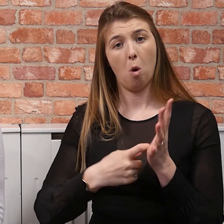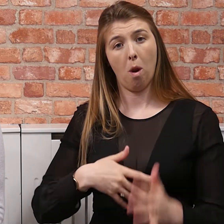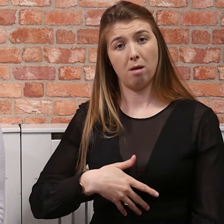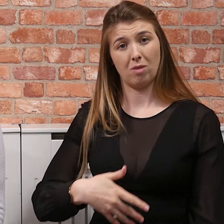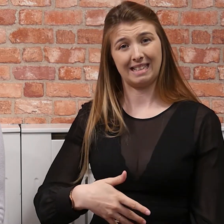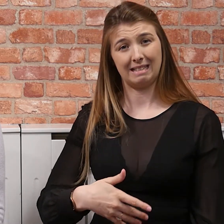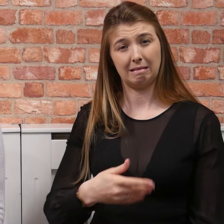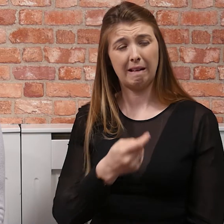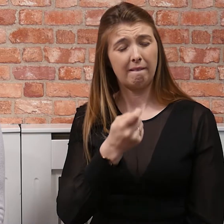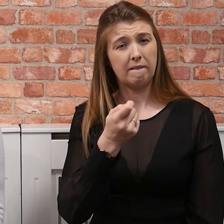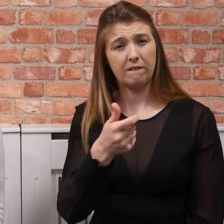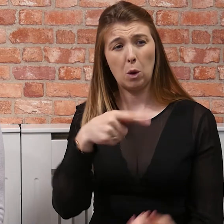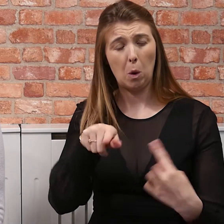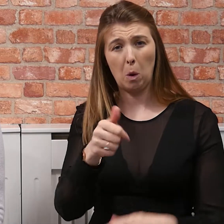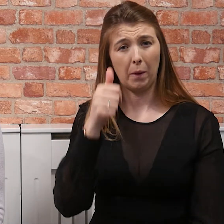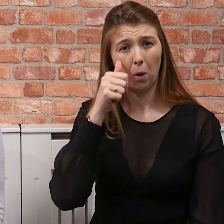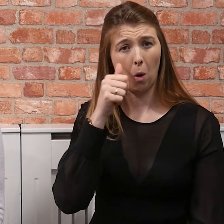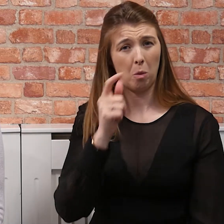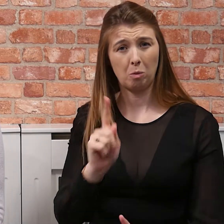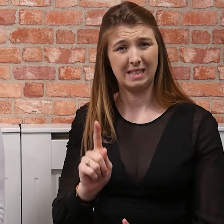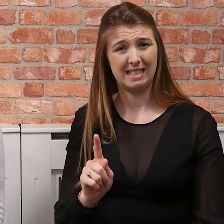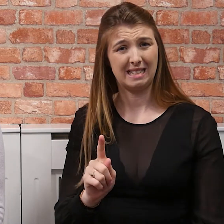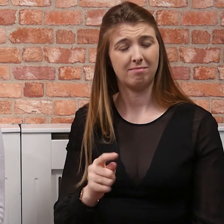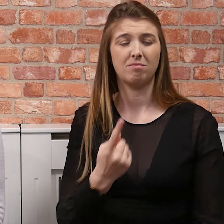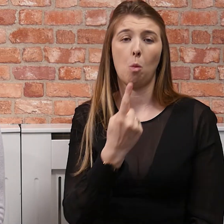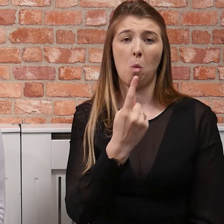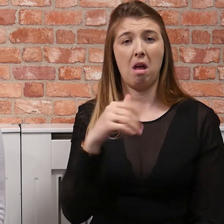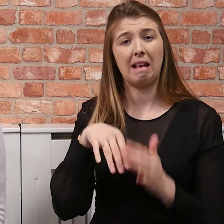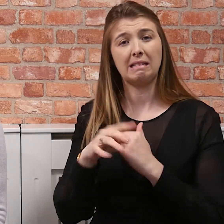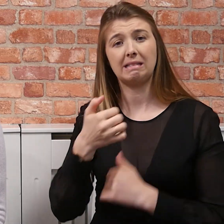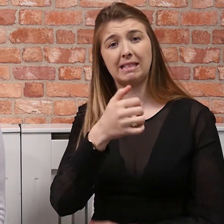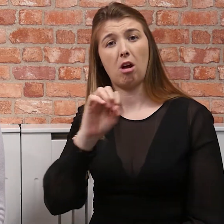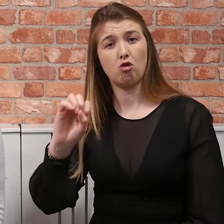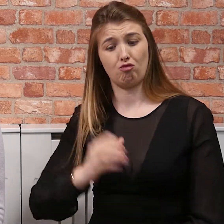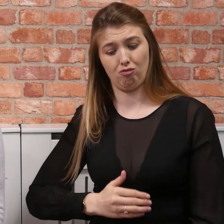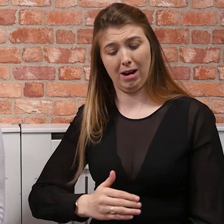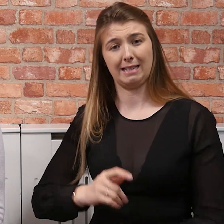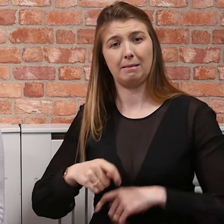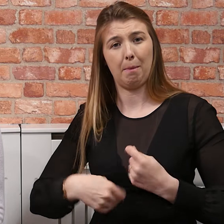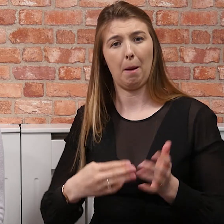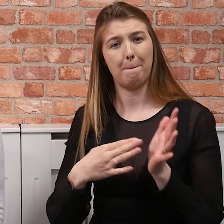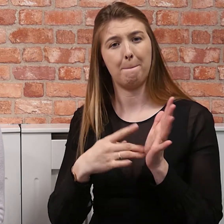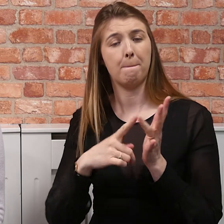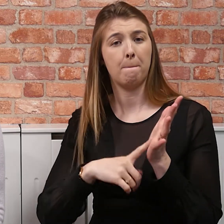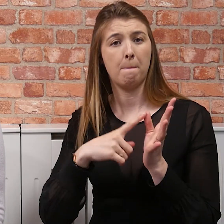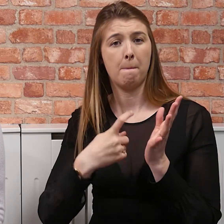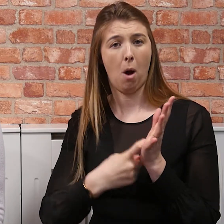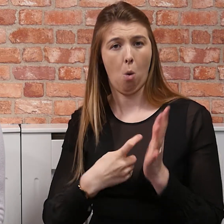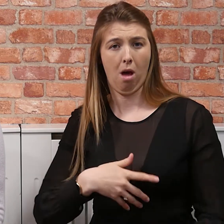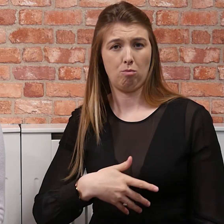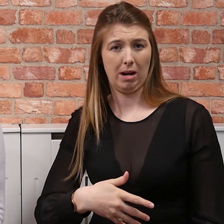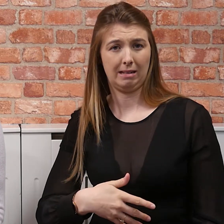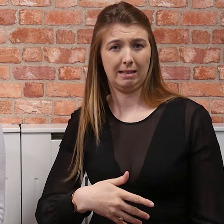600 pregnancies are molar pregnancies. And what happens here is that there is something wrong with the